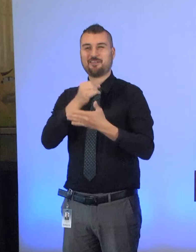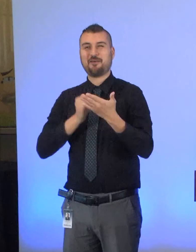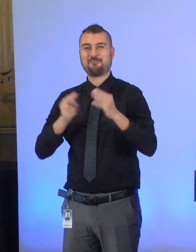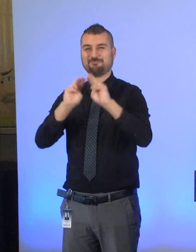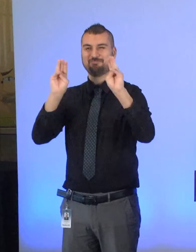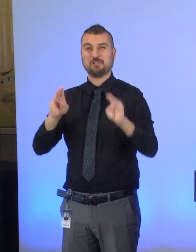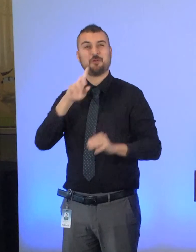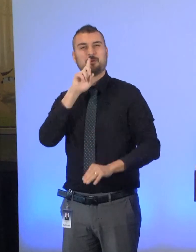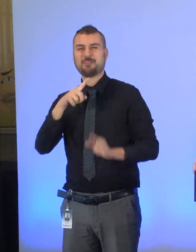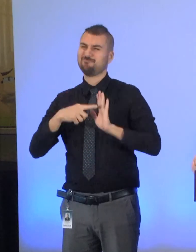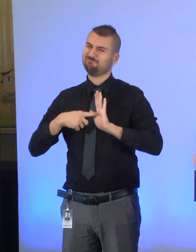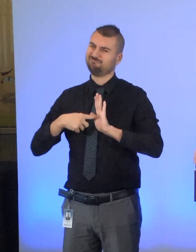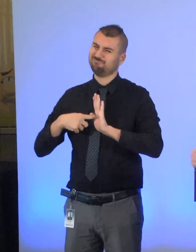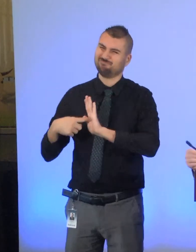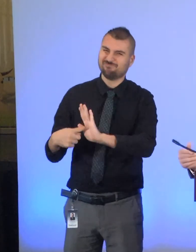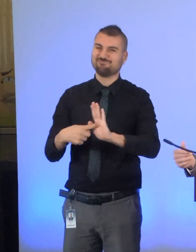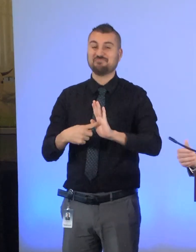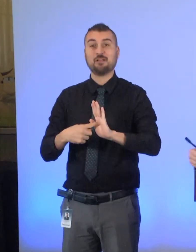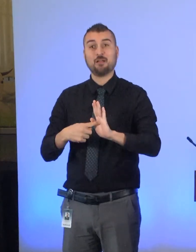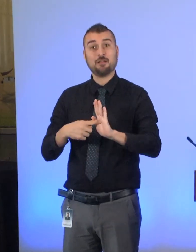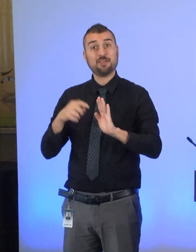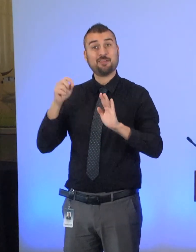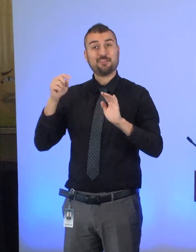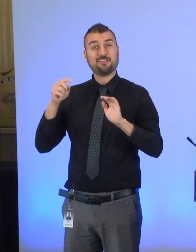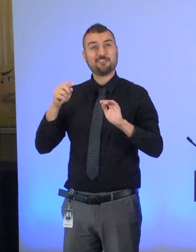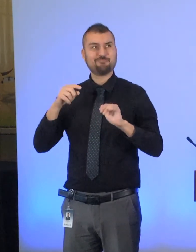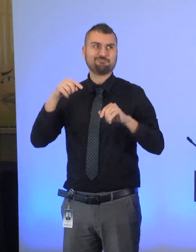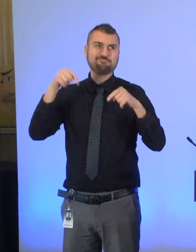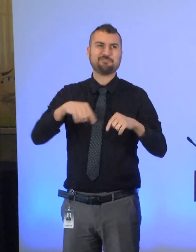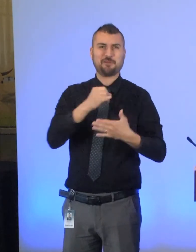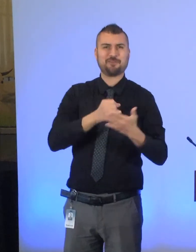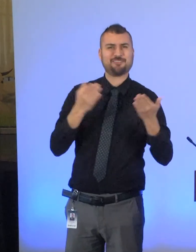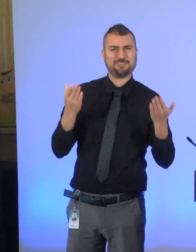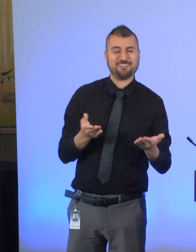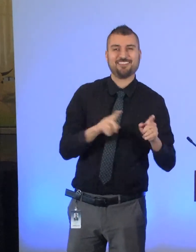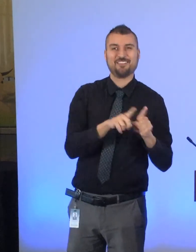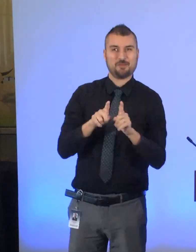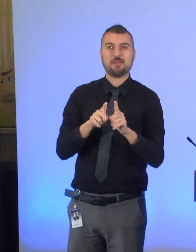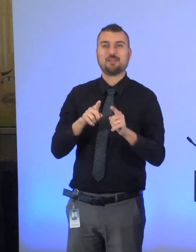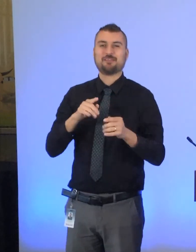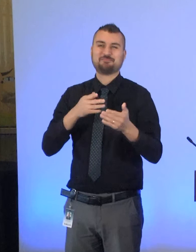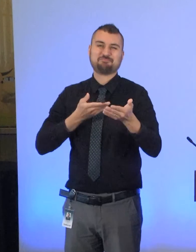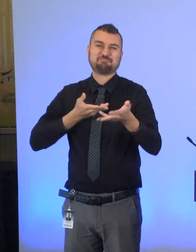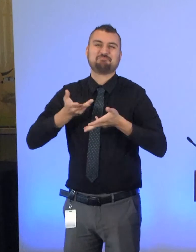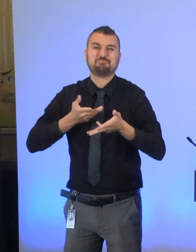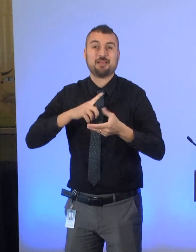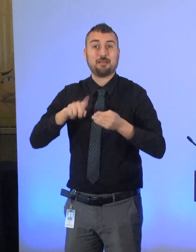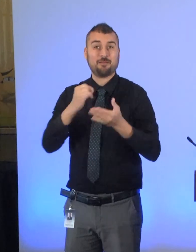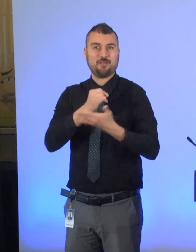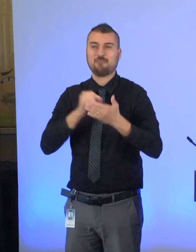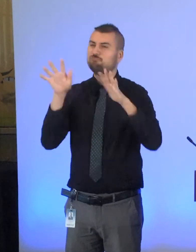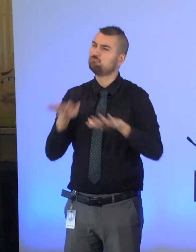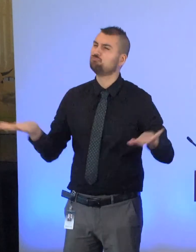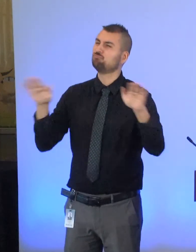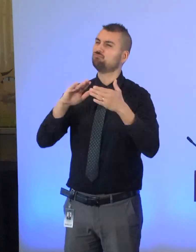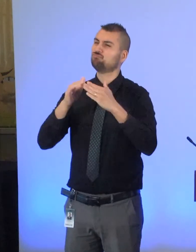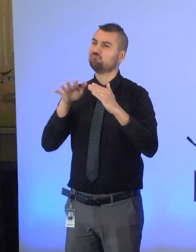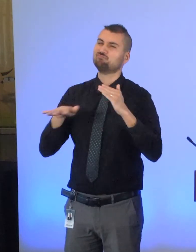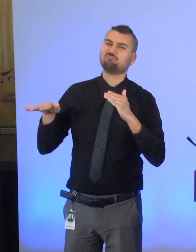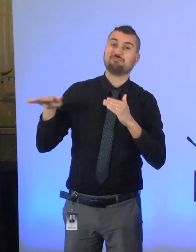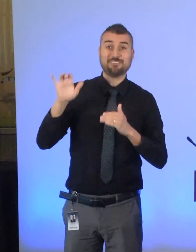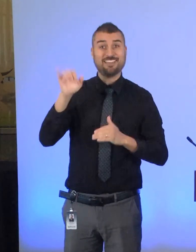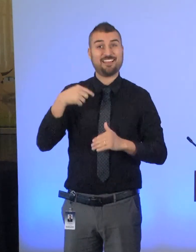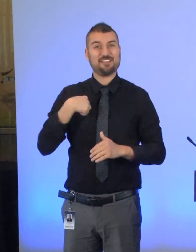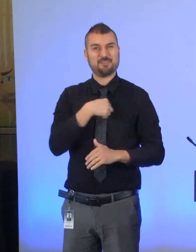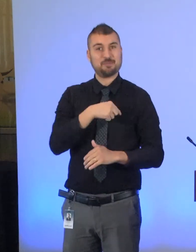really showcase not only the art here, but also to talk about the art throughout our community as we get back to